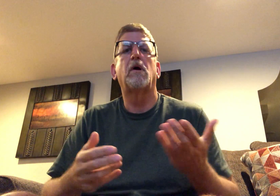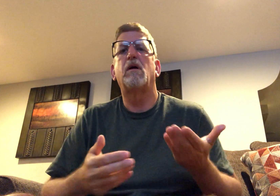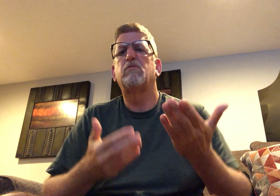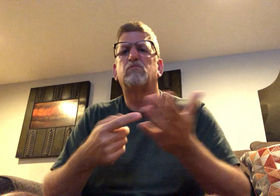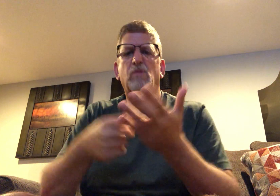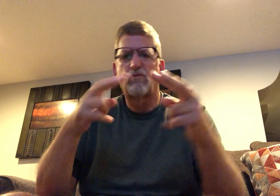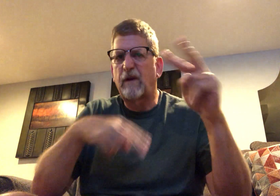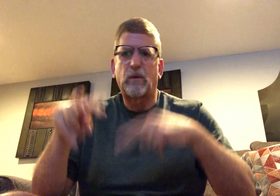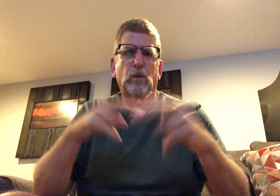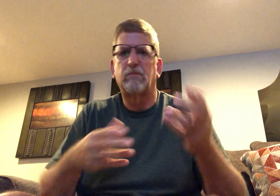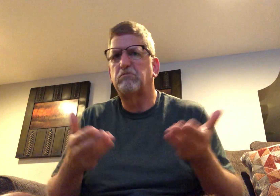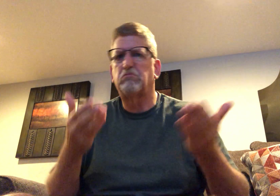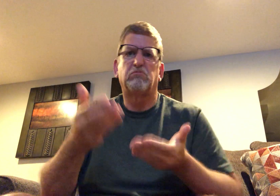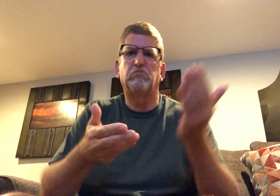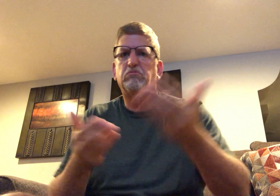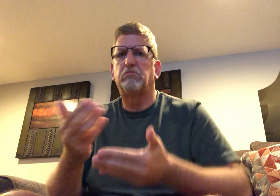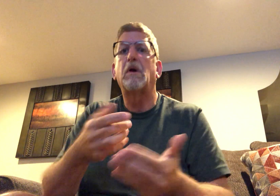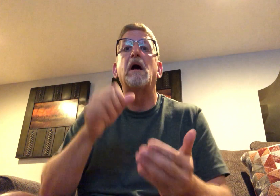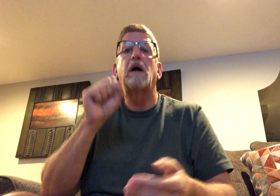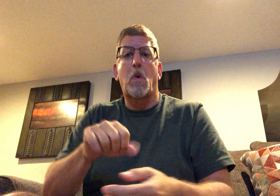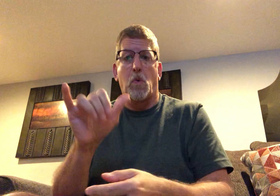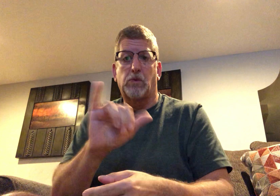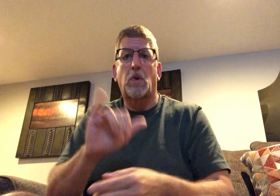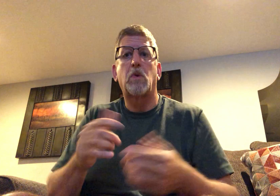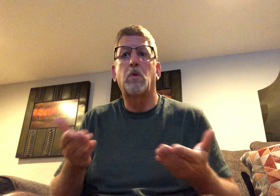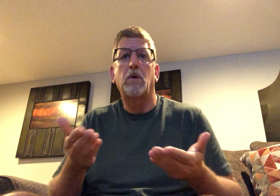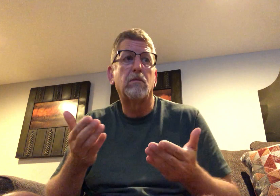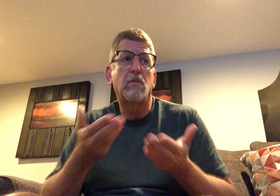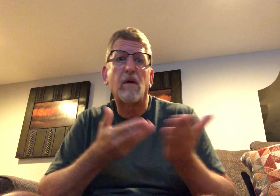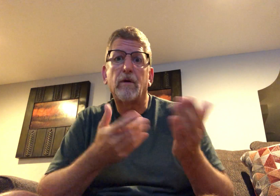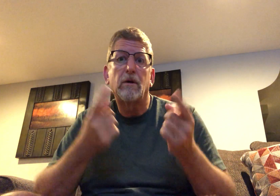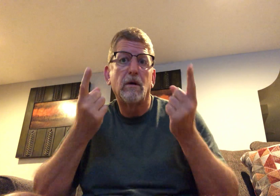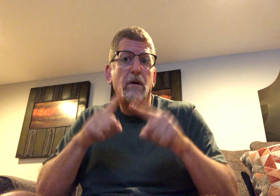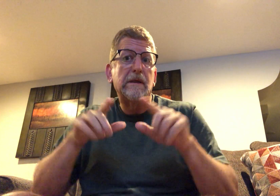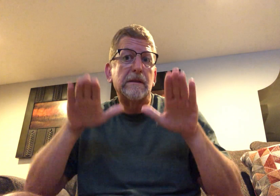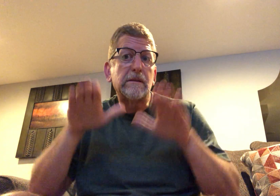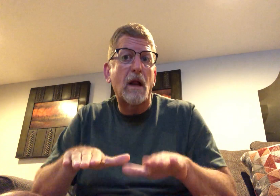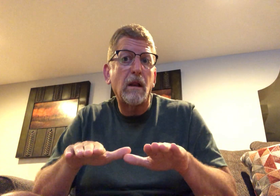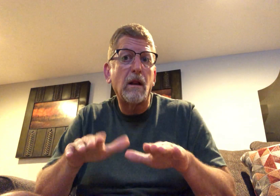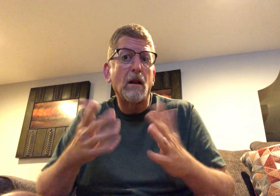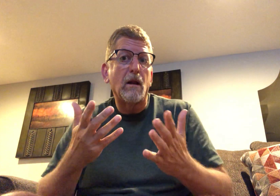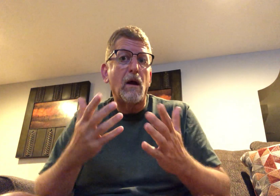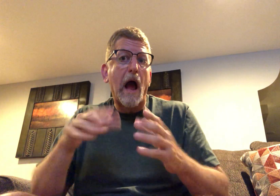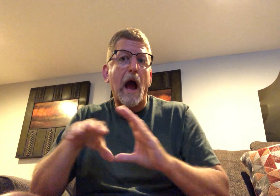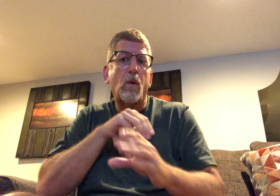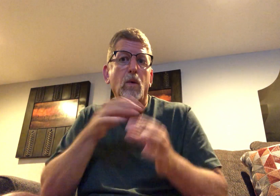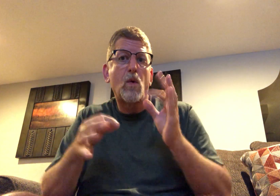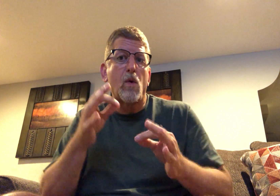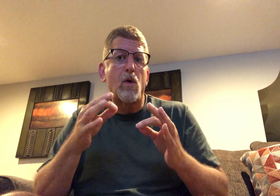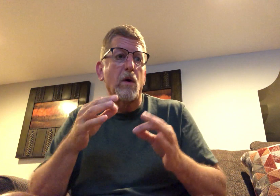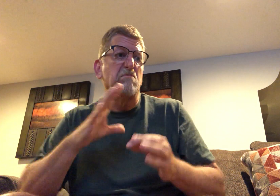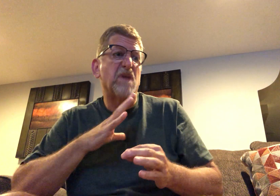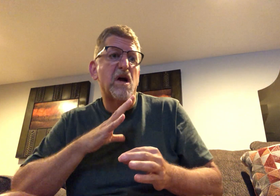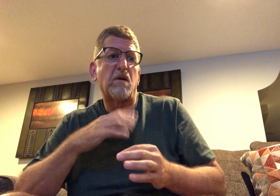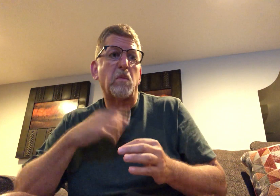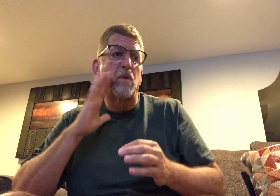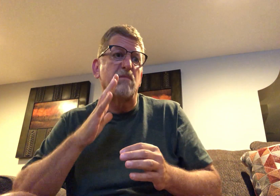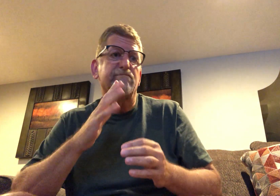Nights. In this photo from the school's 2000-2001 yearbook, Trudeau is covered in blackface. His neck